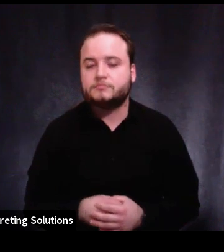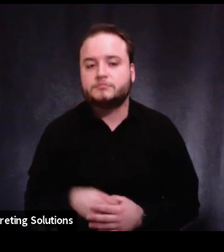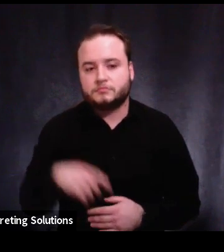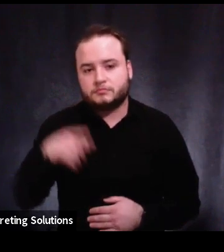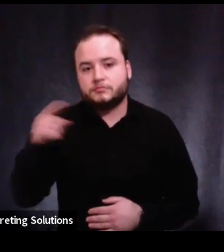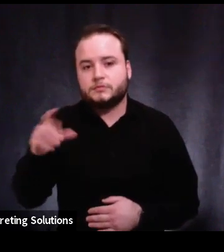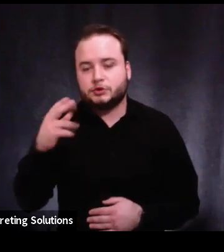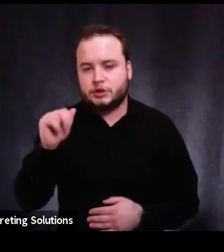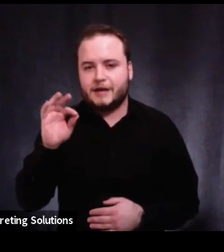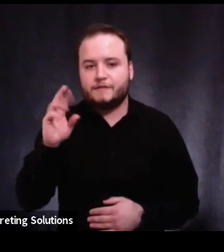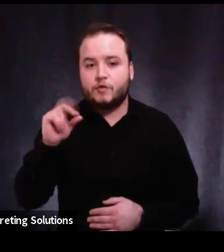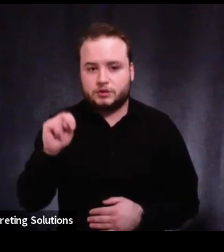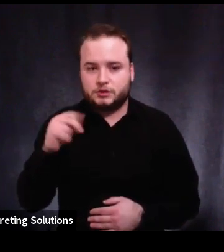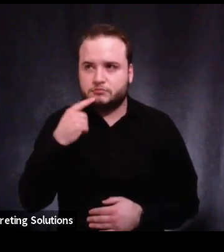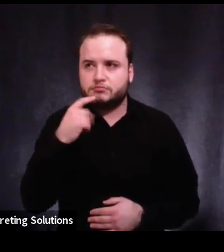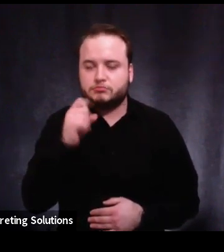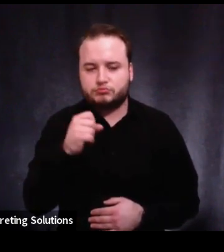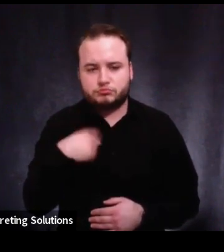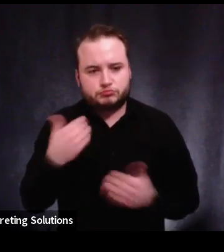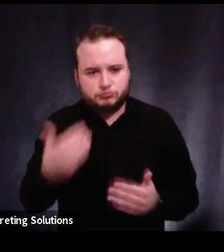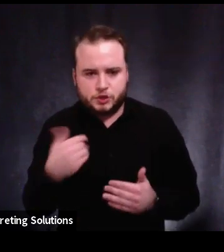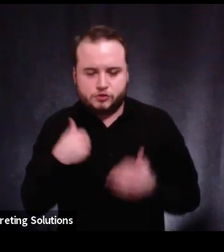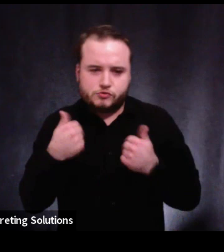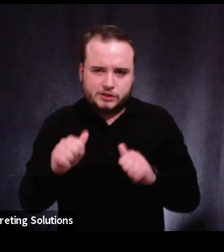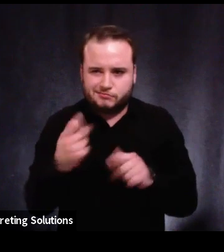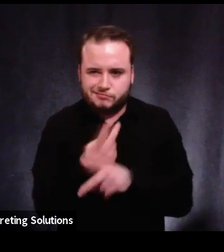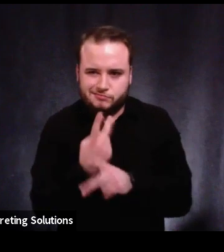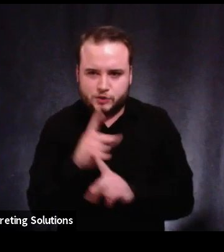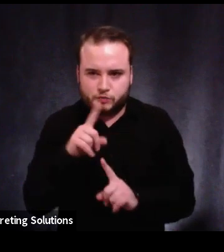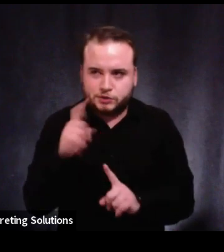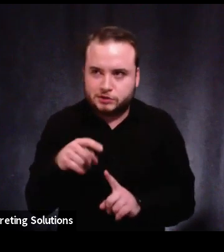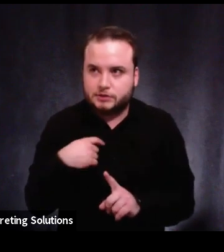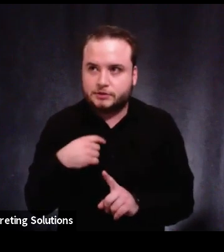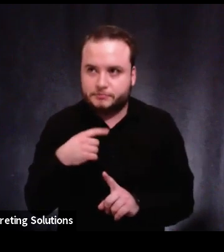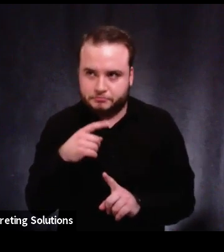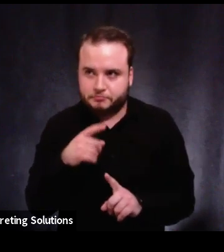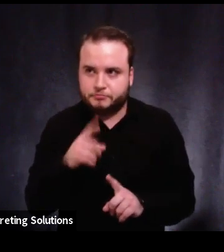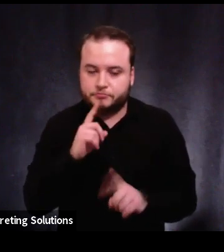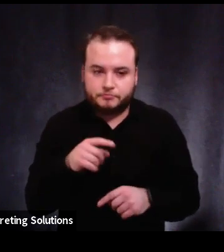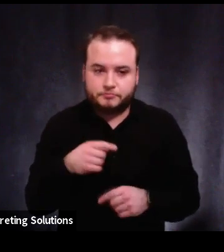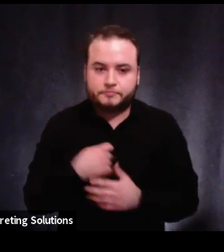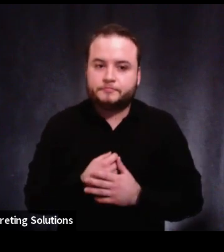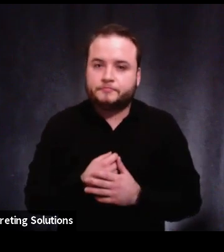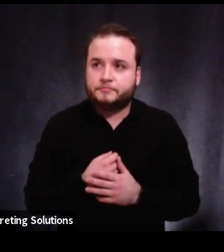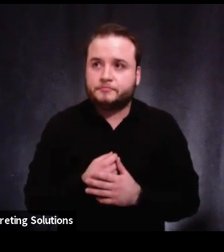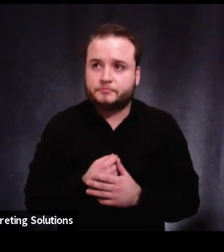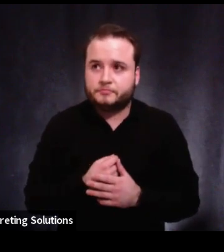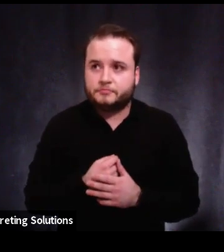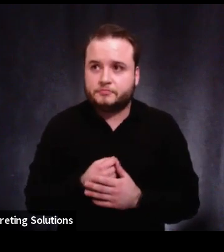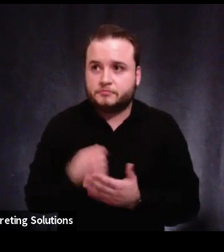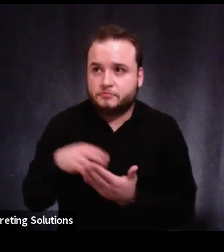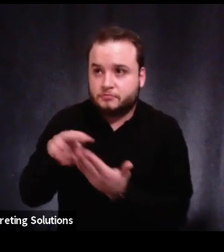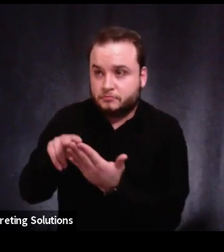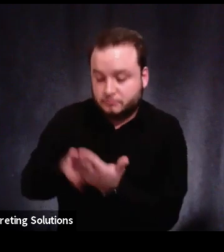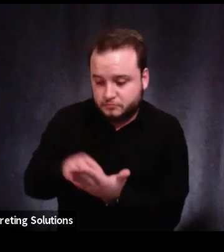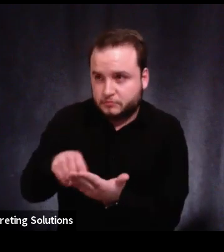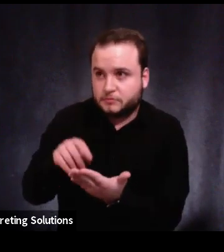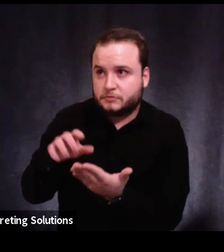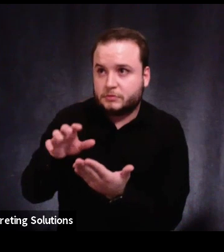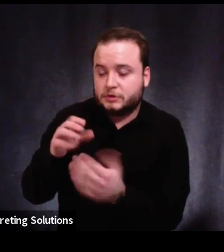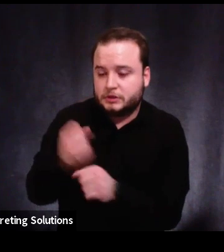evidence in the literature was a case detection rate of about 12%. But when we aligned the model with